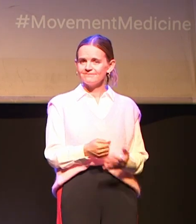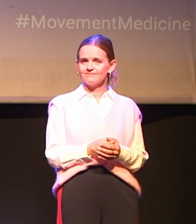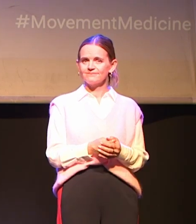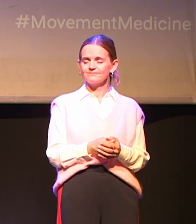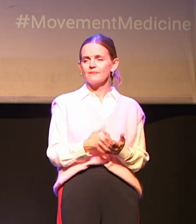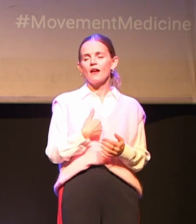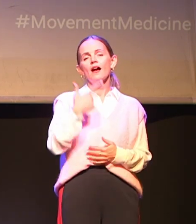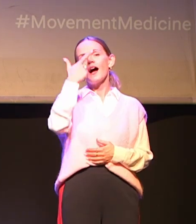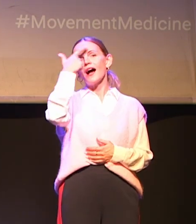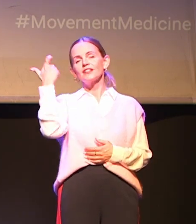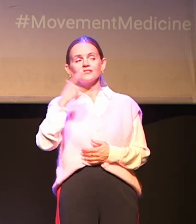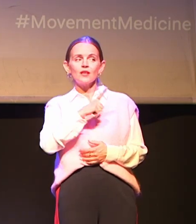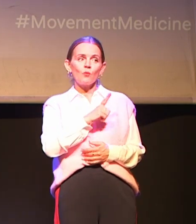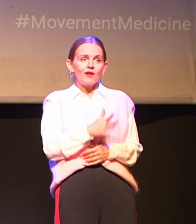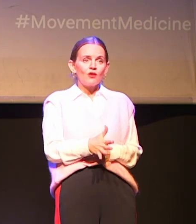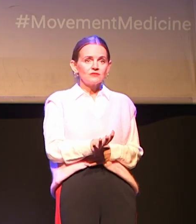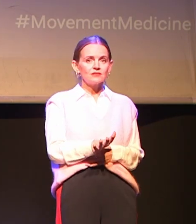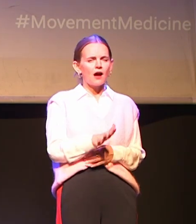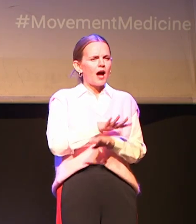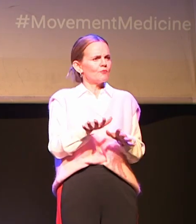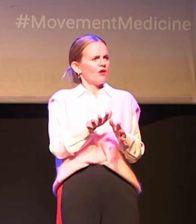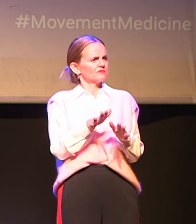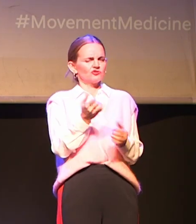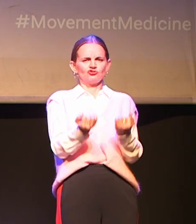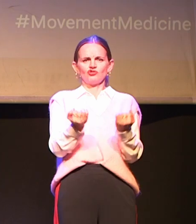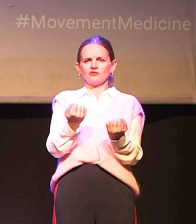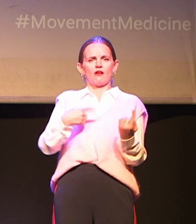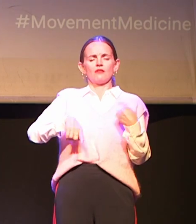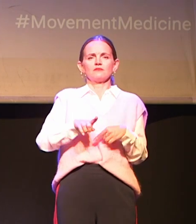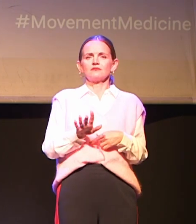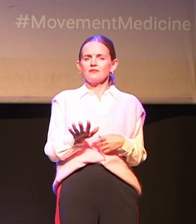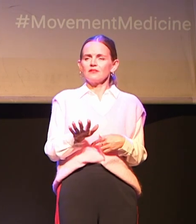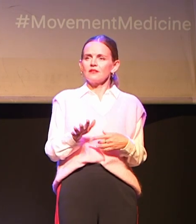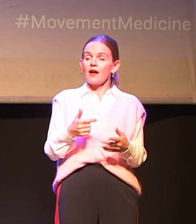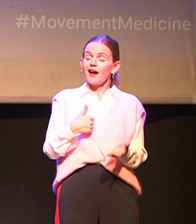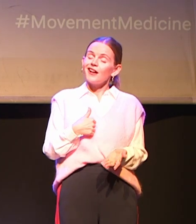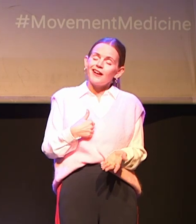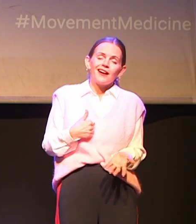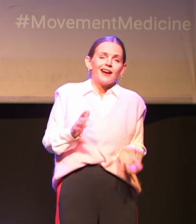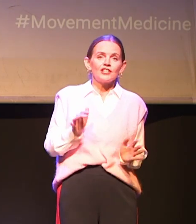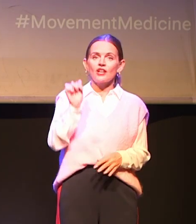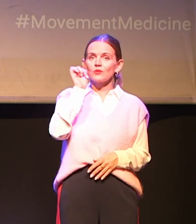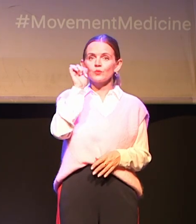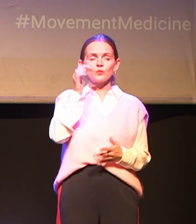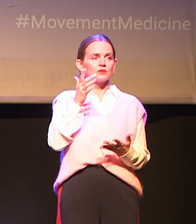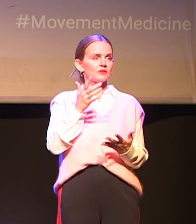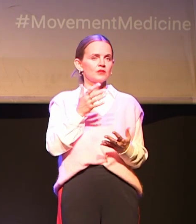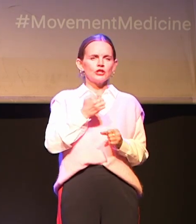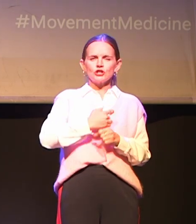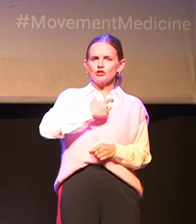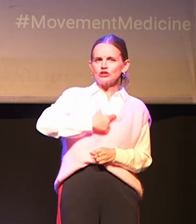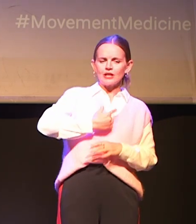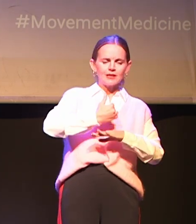And I understand why we don't feel it. Like that's not me judging us. That's just like how I know, like doing gender-based violence